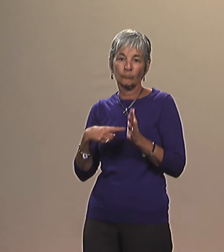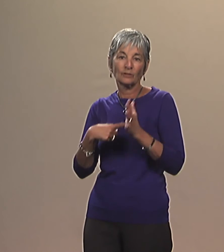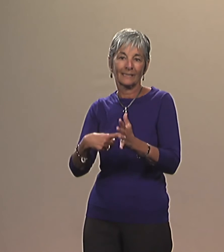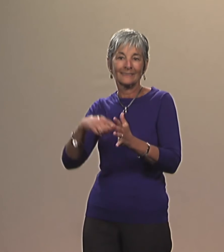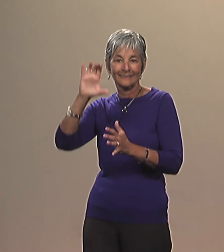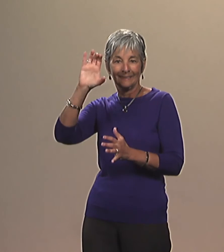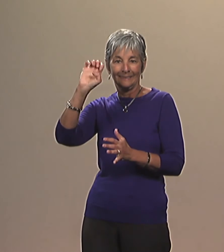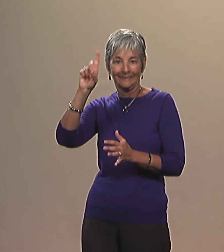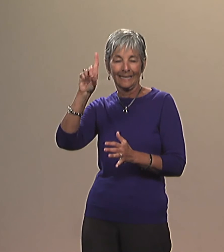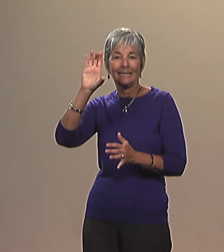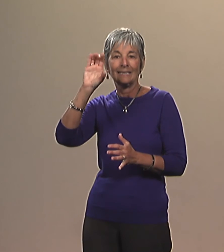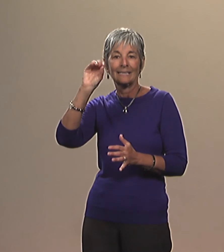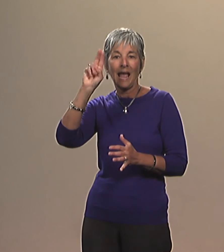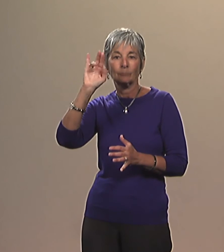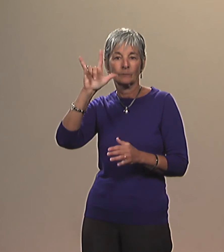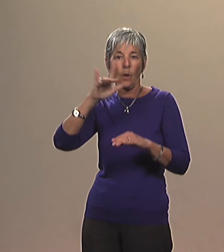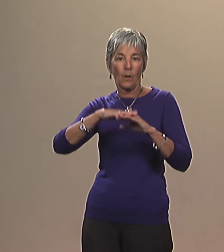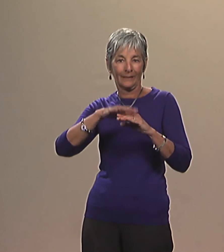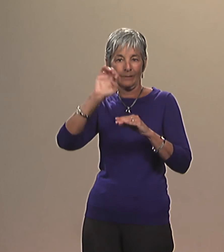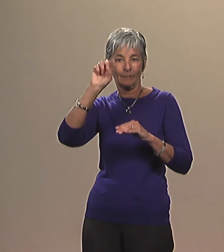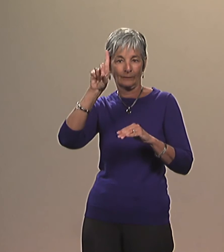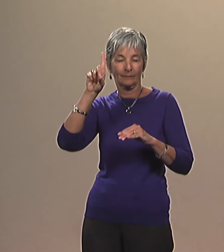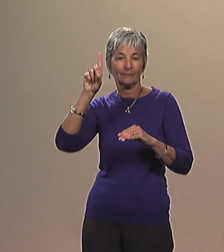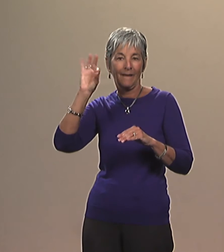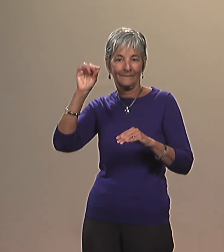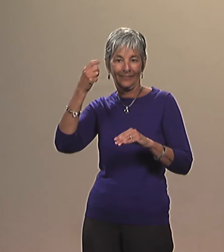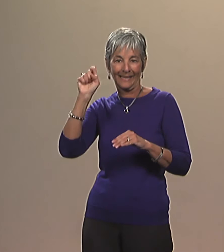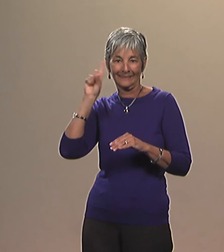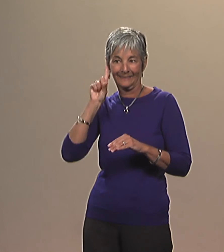I represent the CED, the Council on Education of the Deaf.